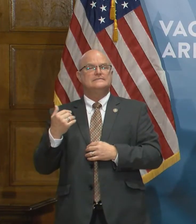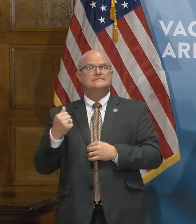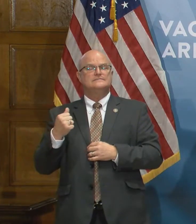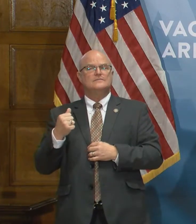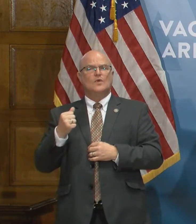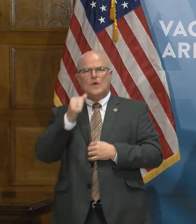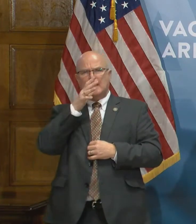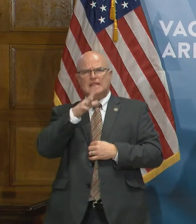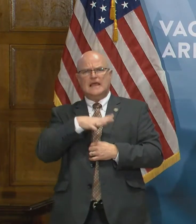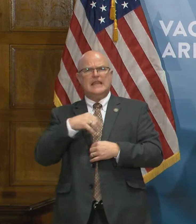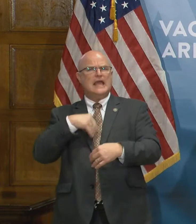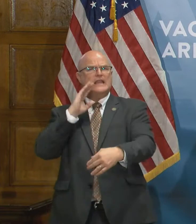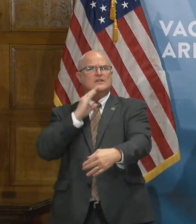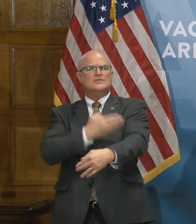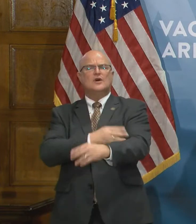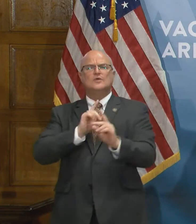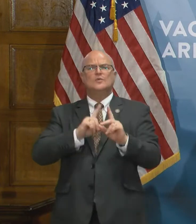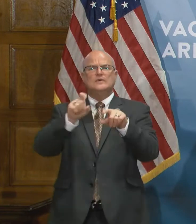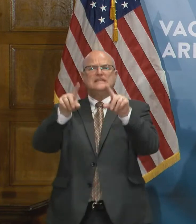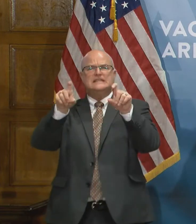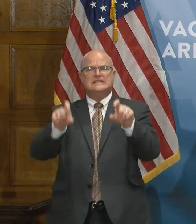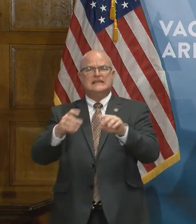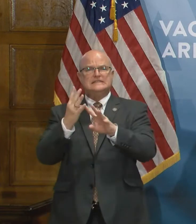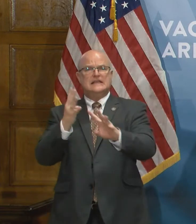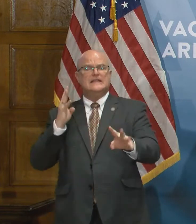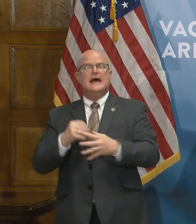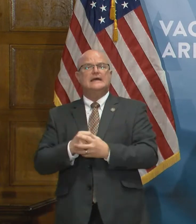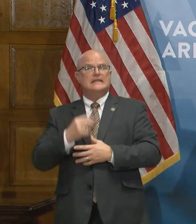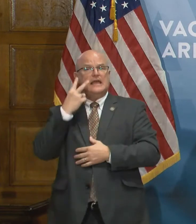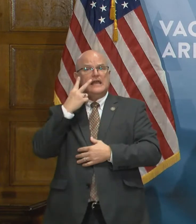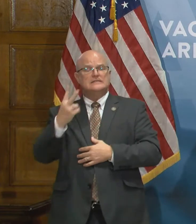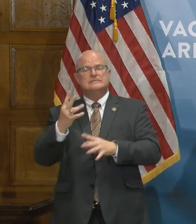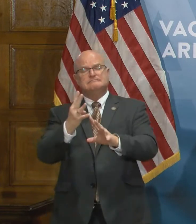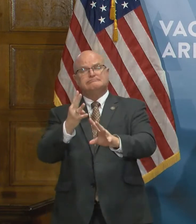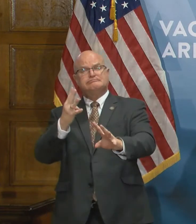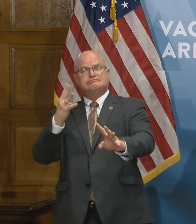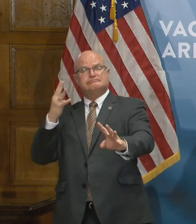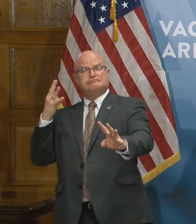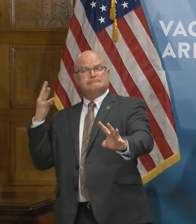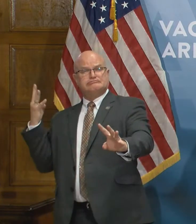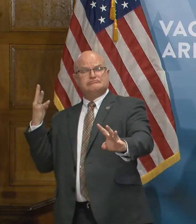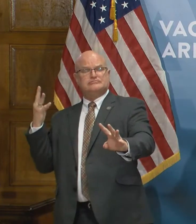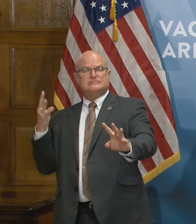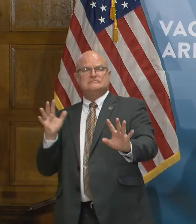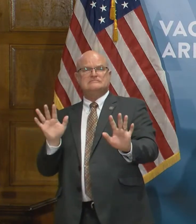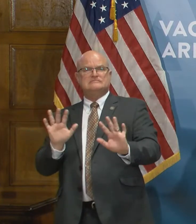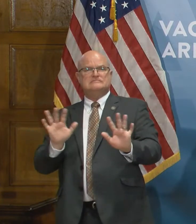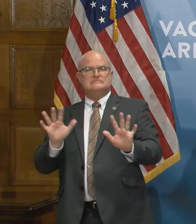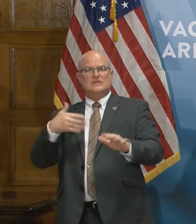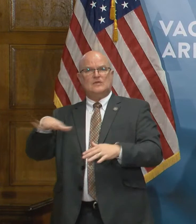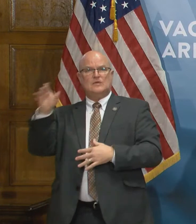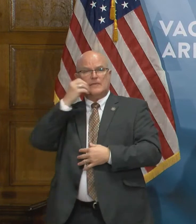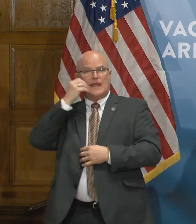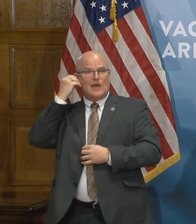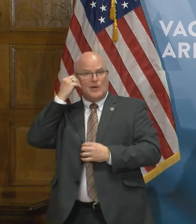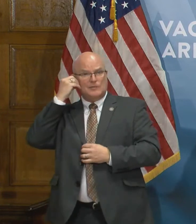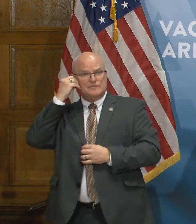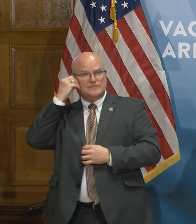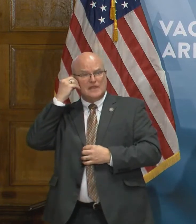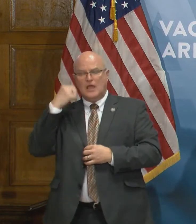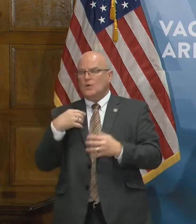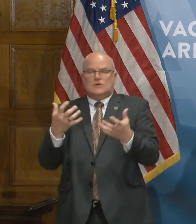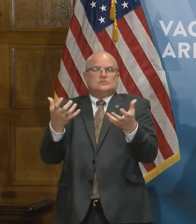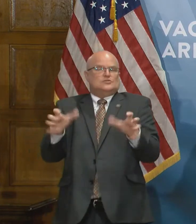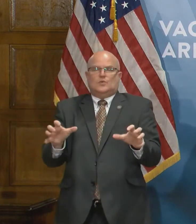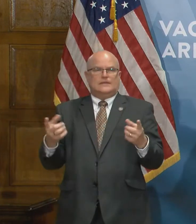lady who had a daughter went to a testing line and saw how long it was and got discouraged and went back home. And we